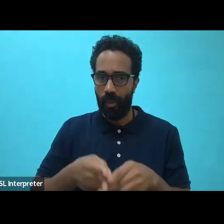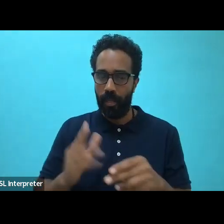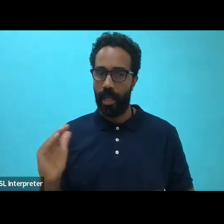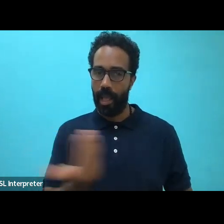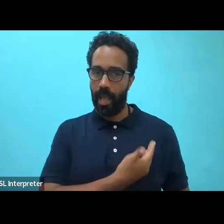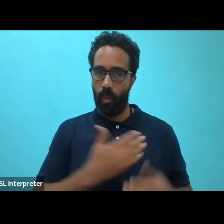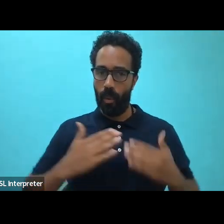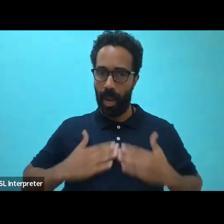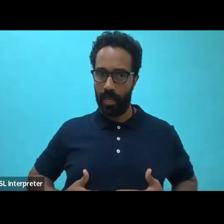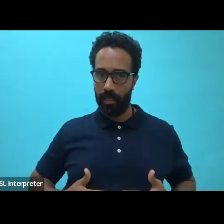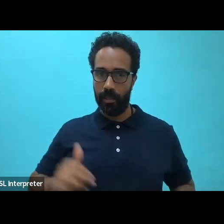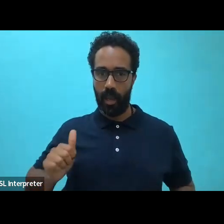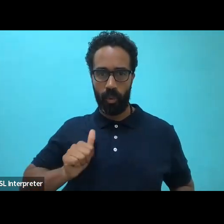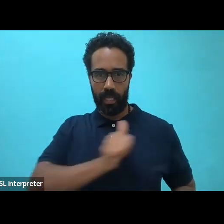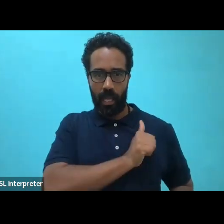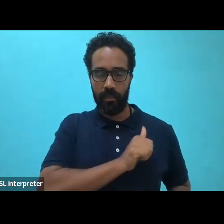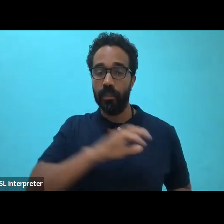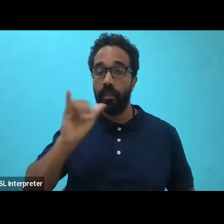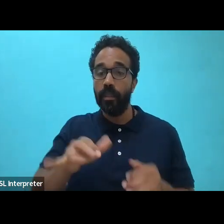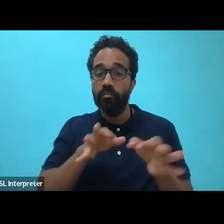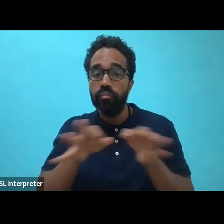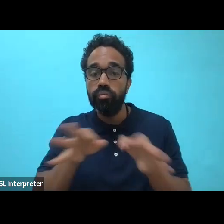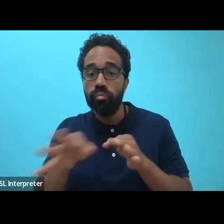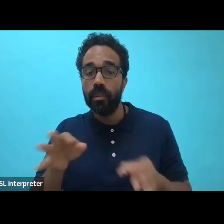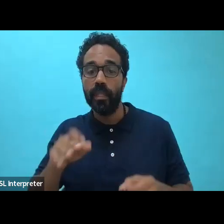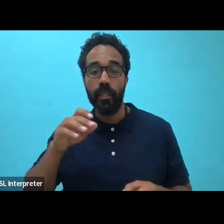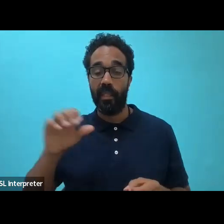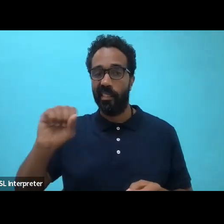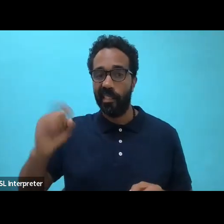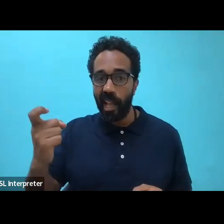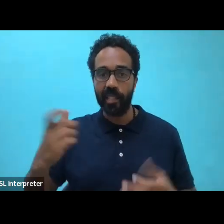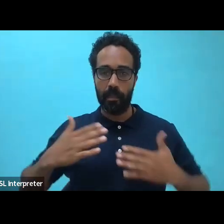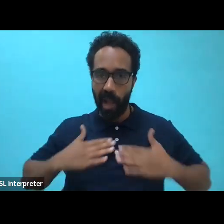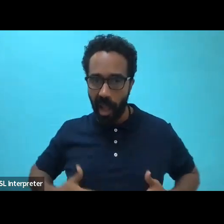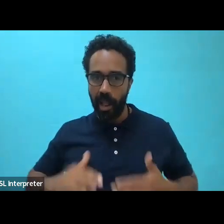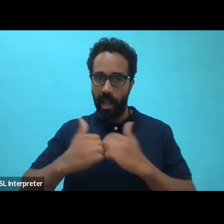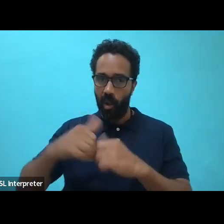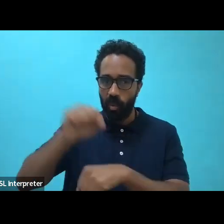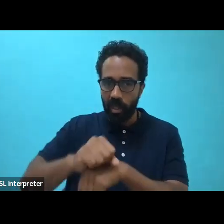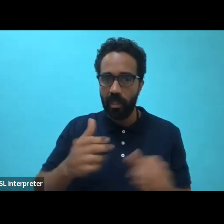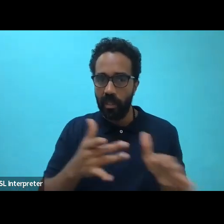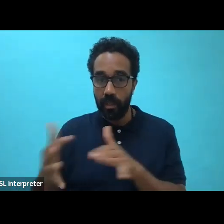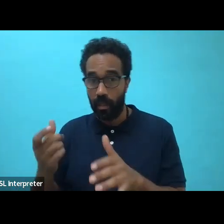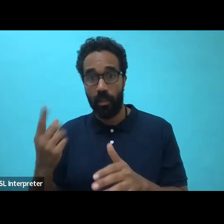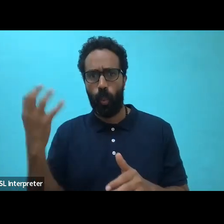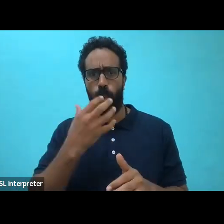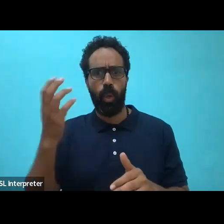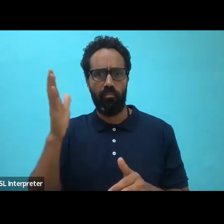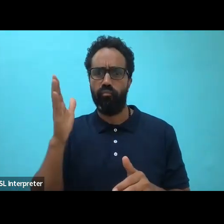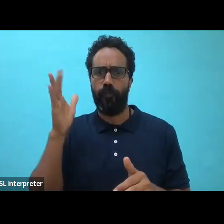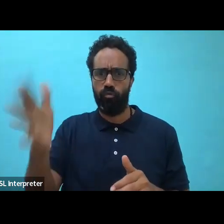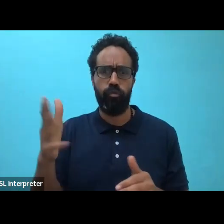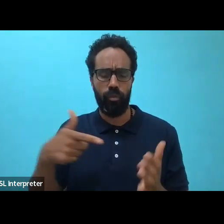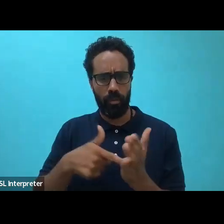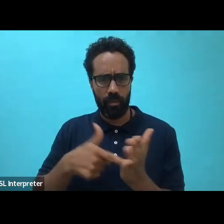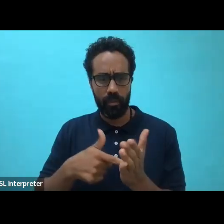about sexuality and bodily functions. It was really ahead of its time, but it's based on the understanding that we are